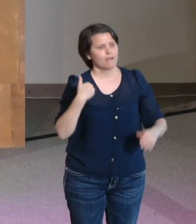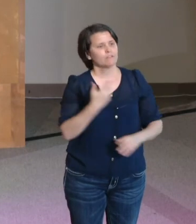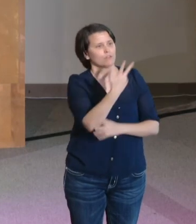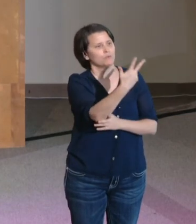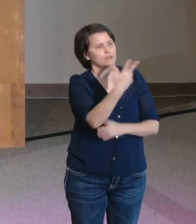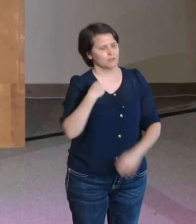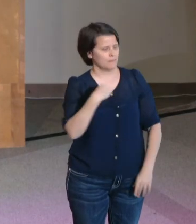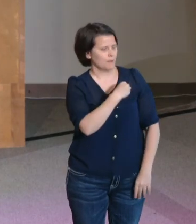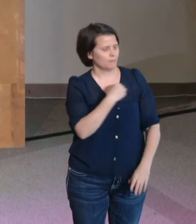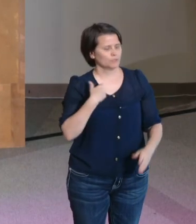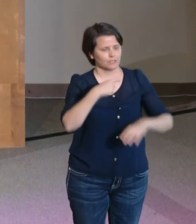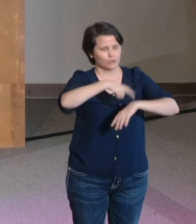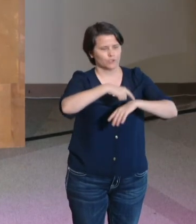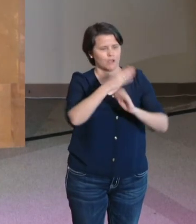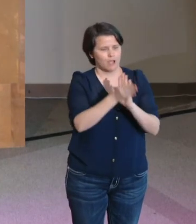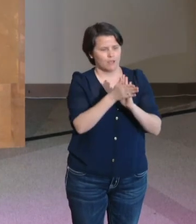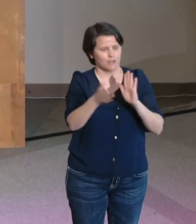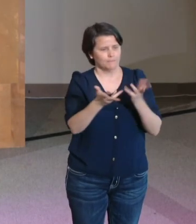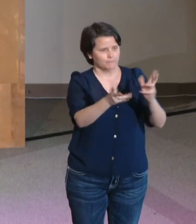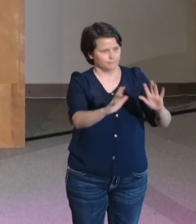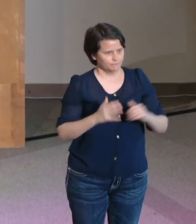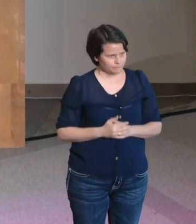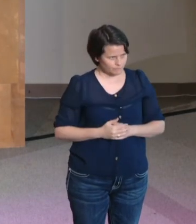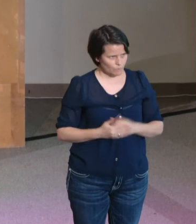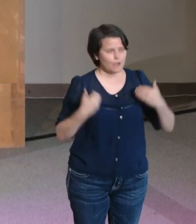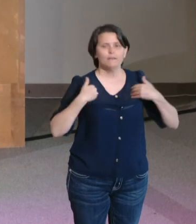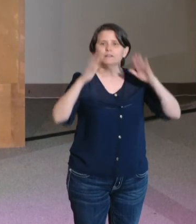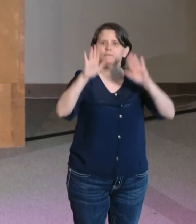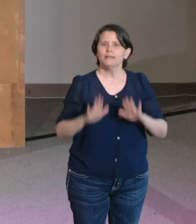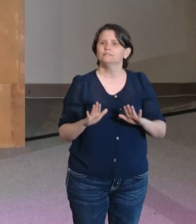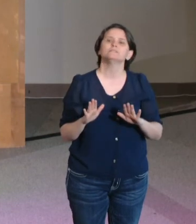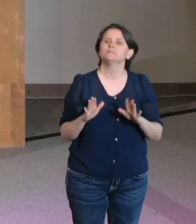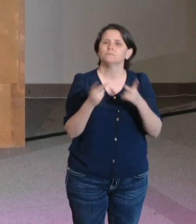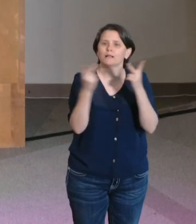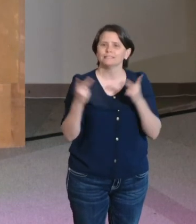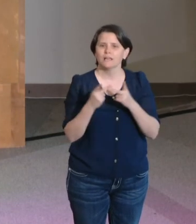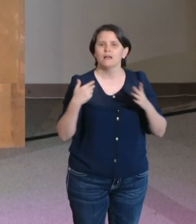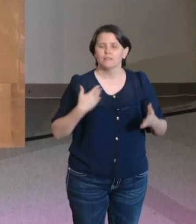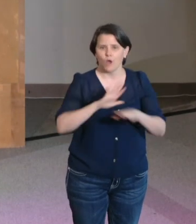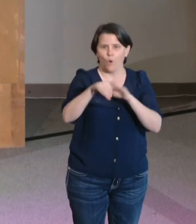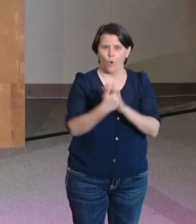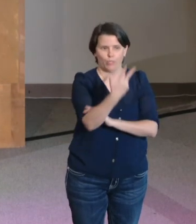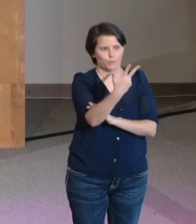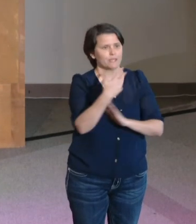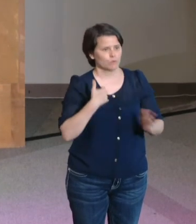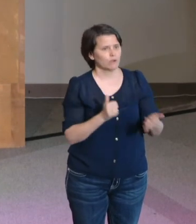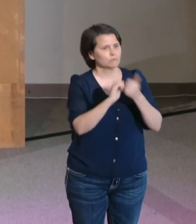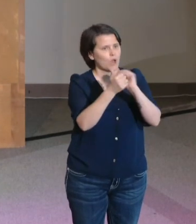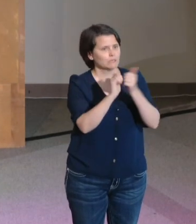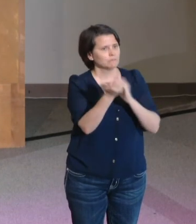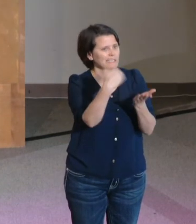are up. We're also in an amazing position that all 3 of them have agreed to run again. So that's